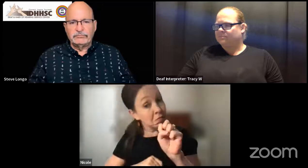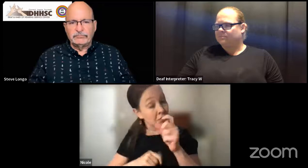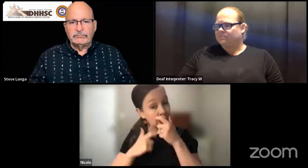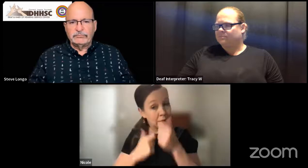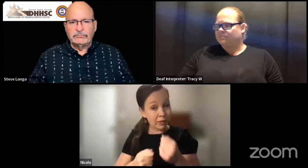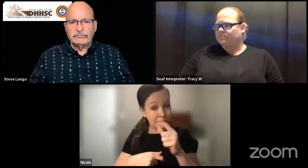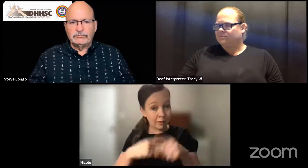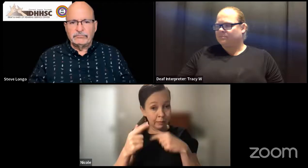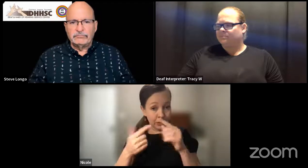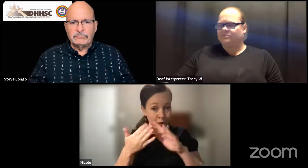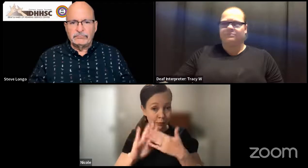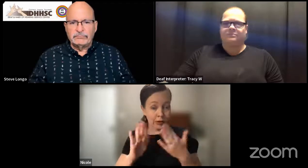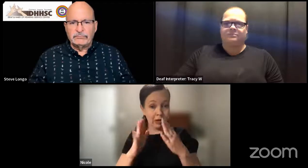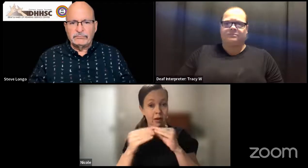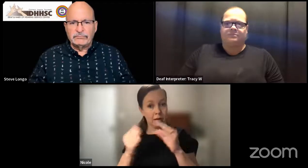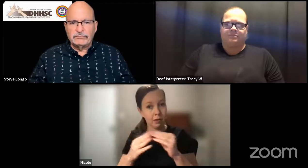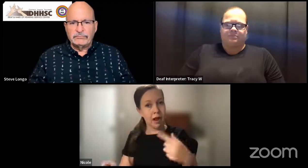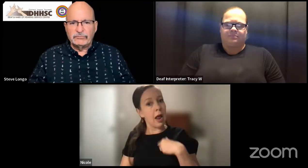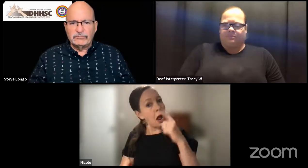your feedback.